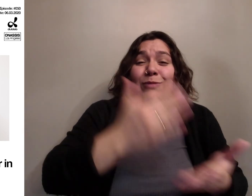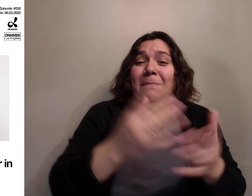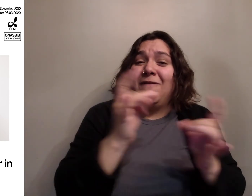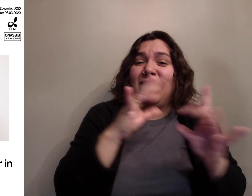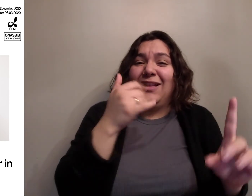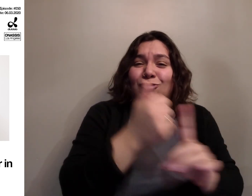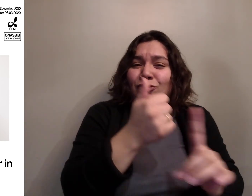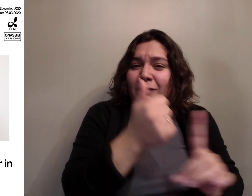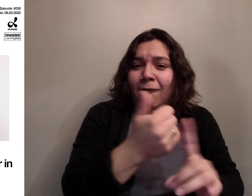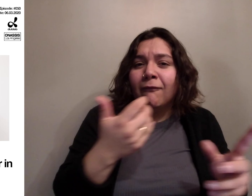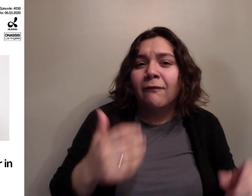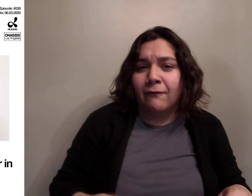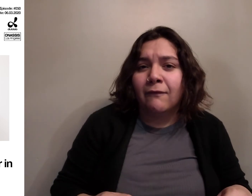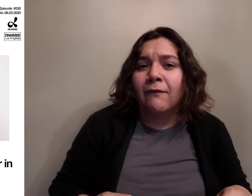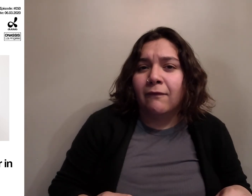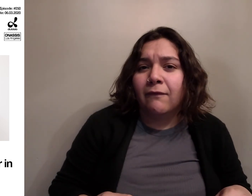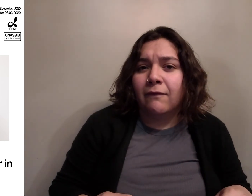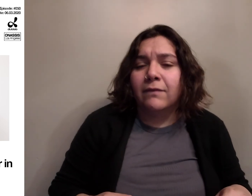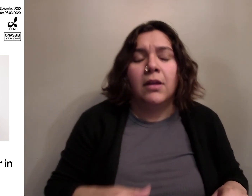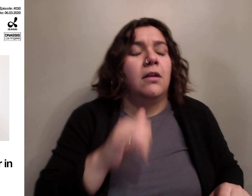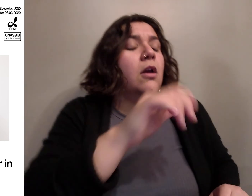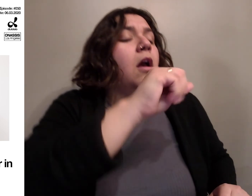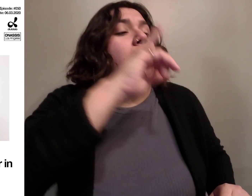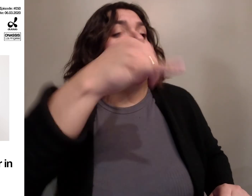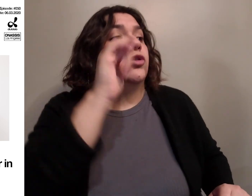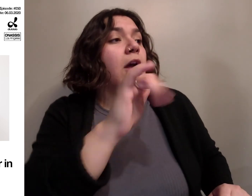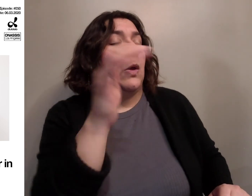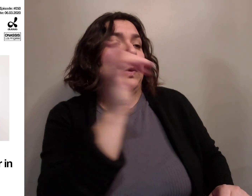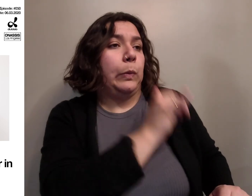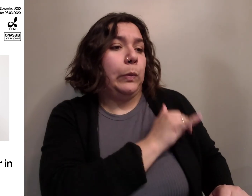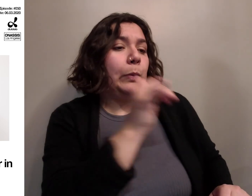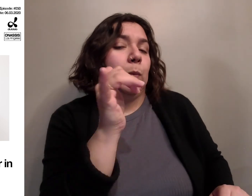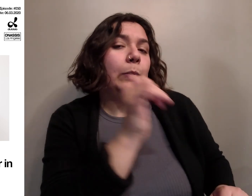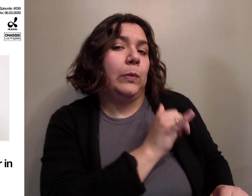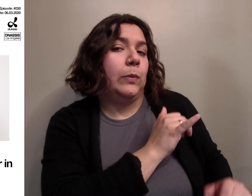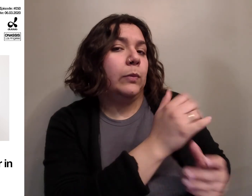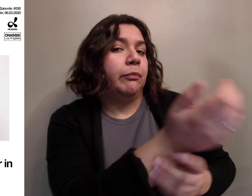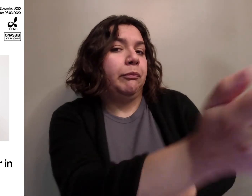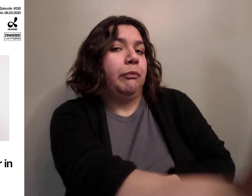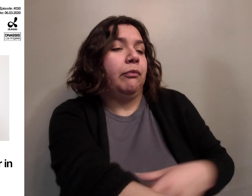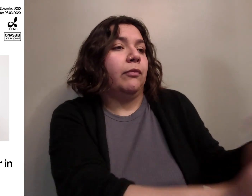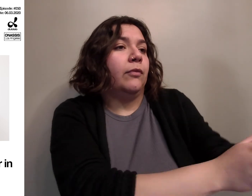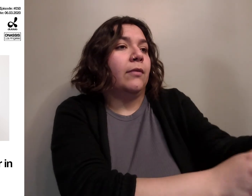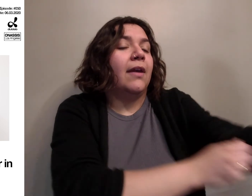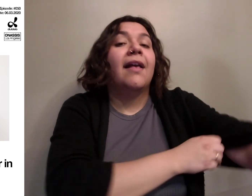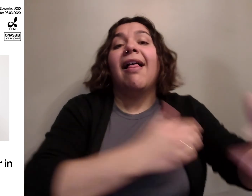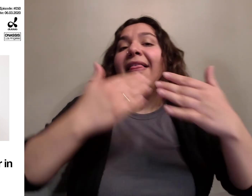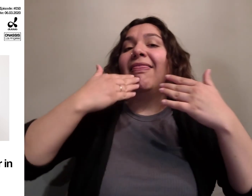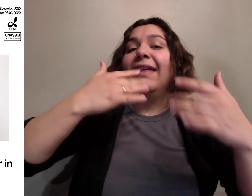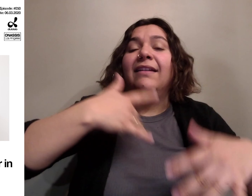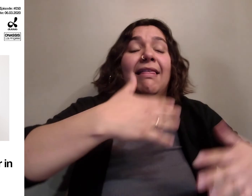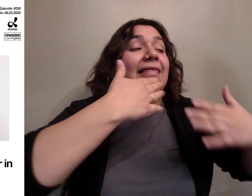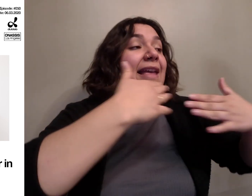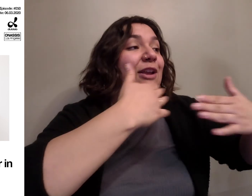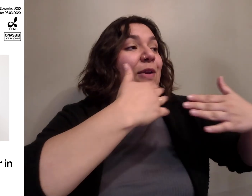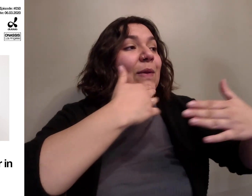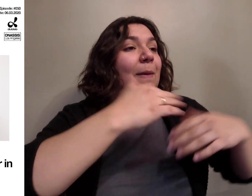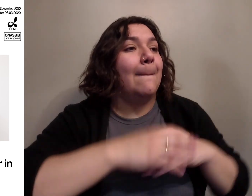to respond to violence if you're not trying to stop the violence yourself. Aja, my goodness.